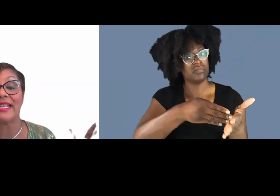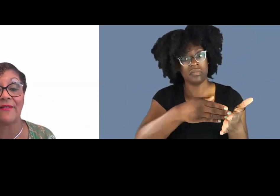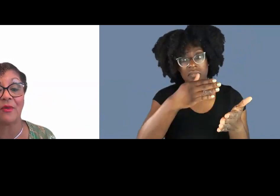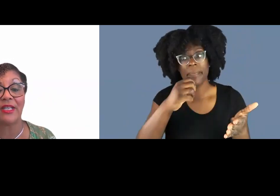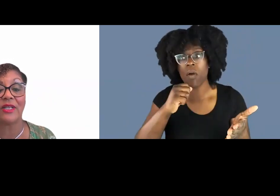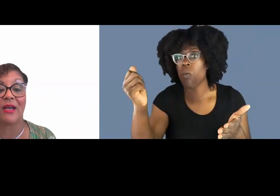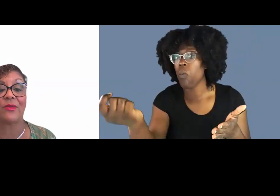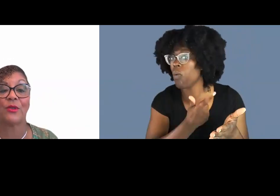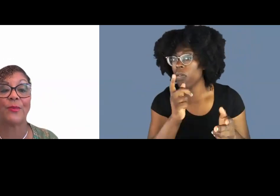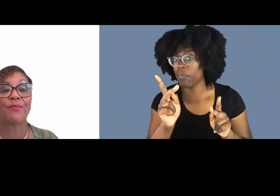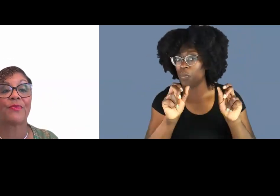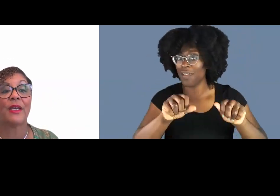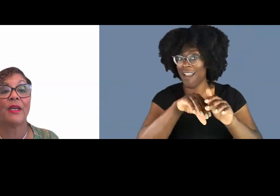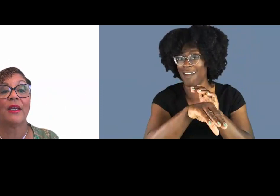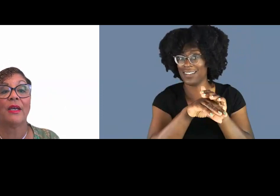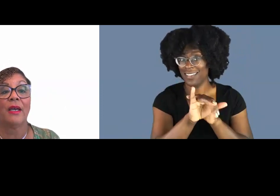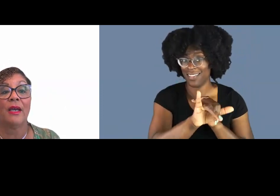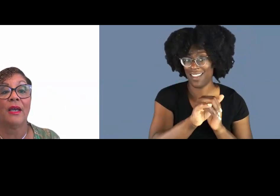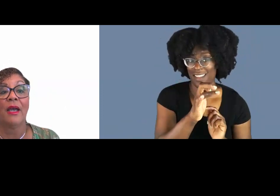you're sending that information out to.